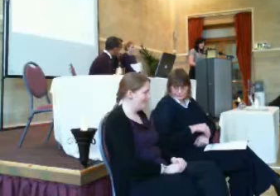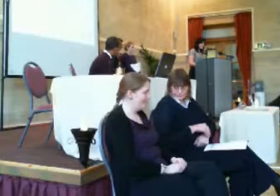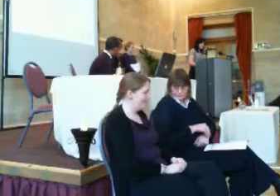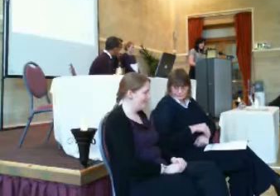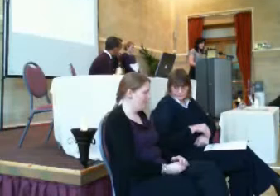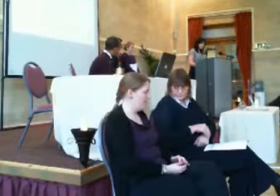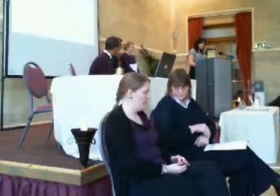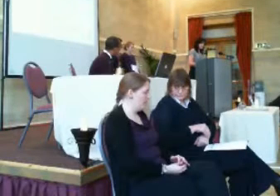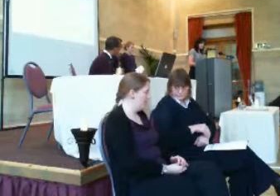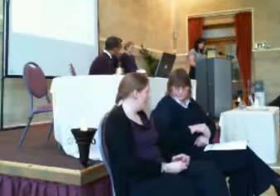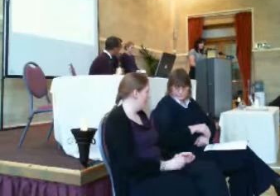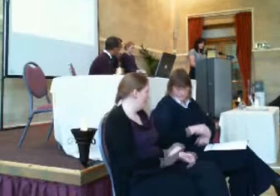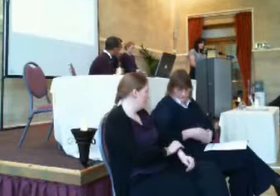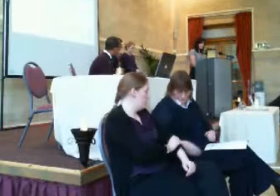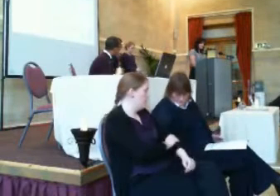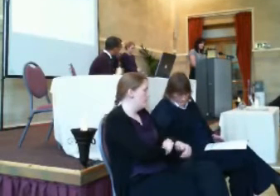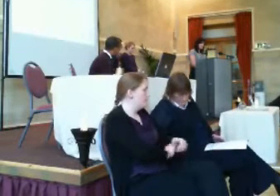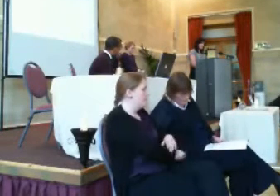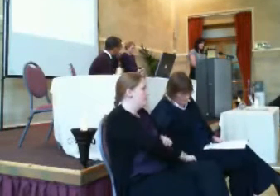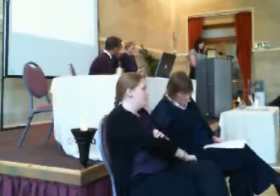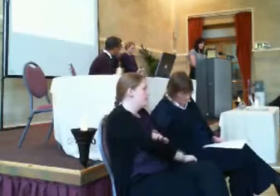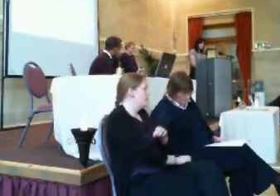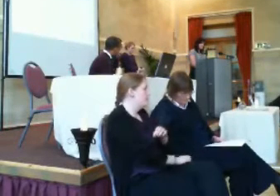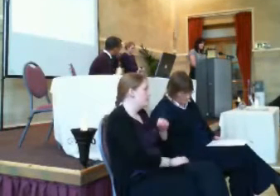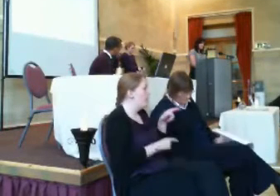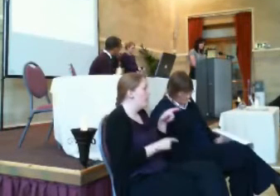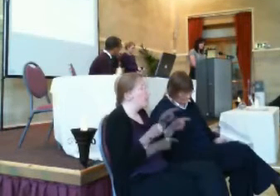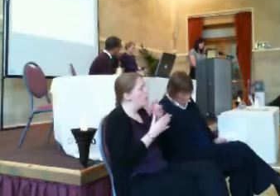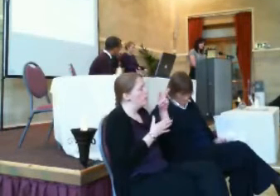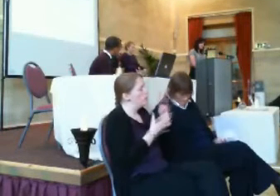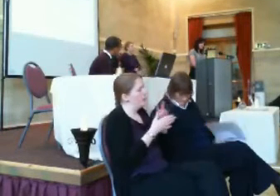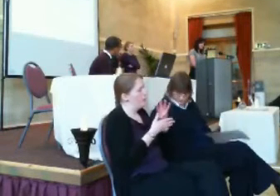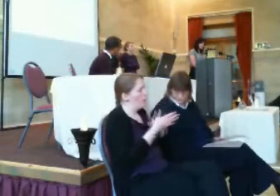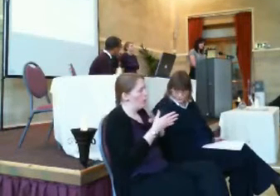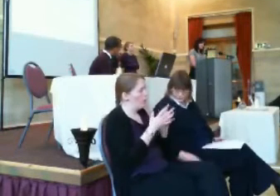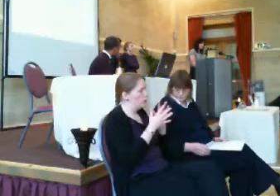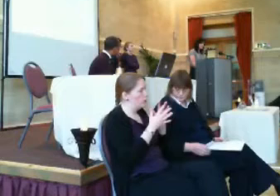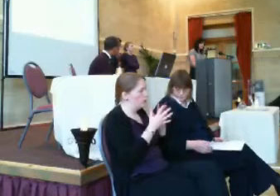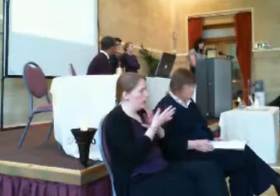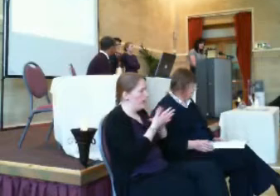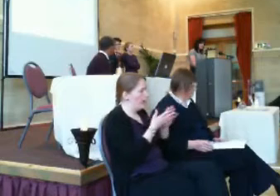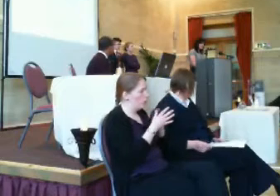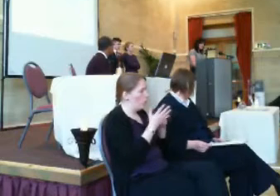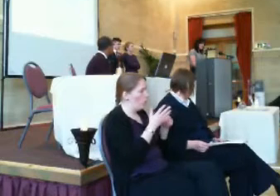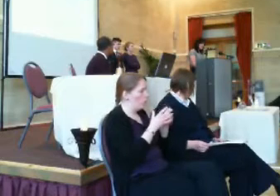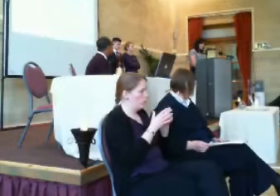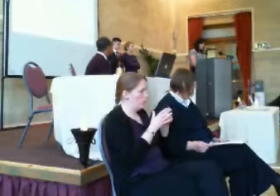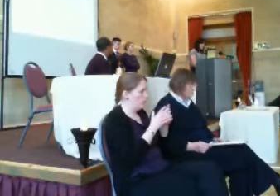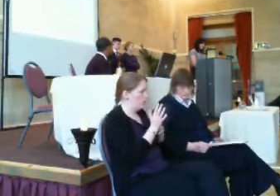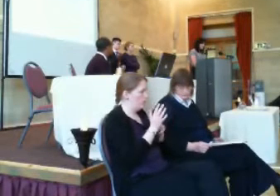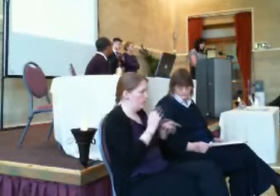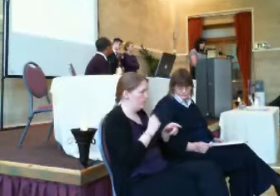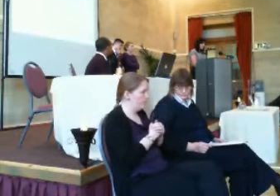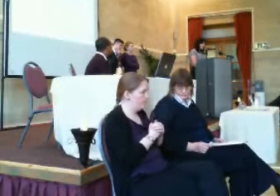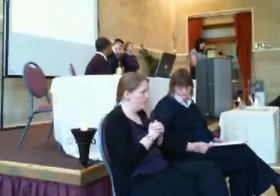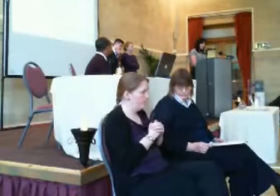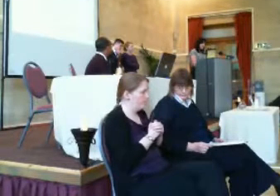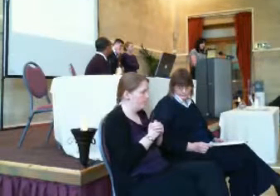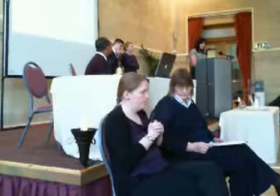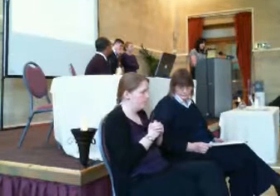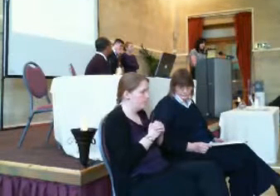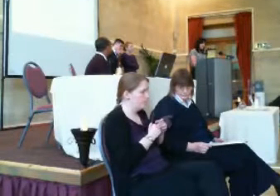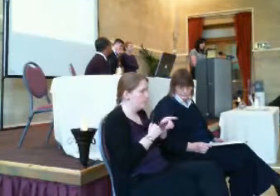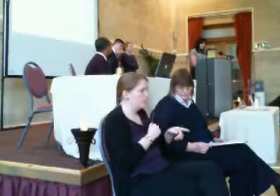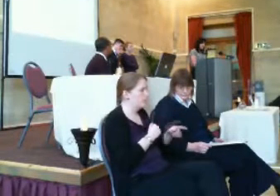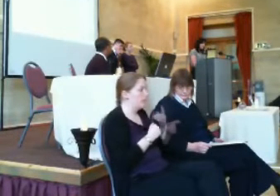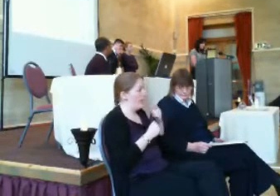I'm going to read a poem by W.H. Auden, which was written in 1939 called Refugee Peace. Say this city has 10